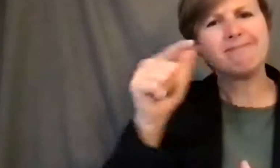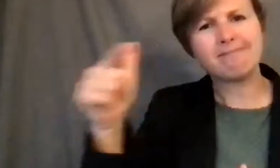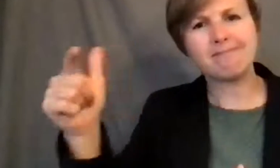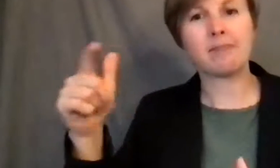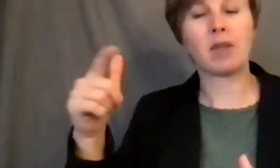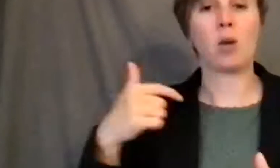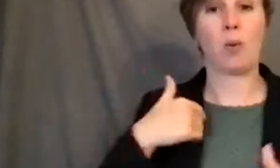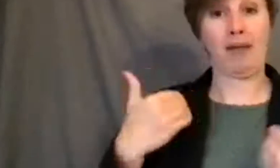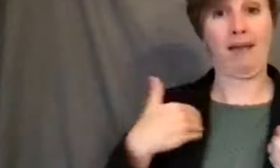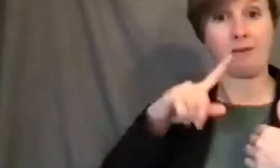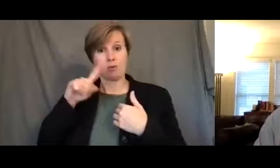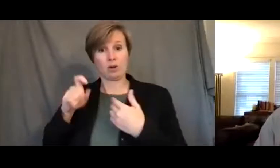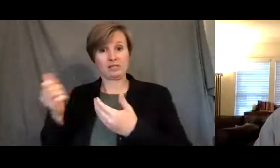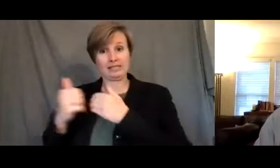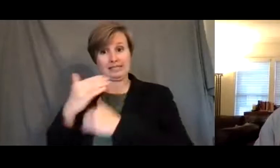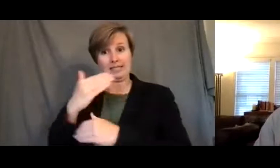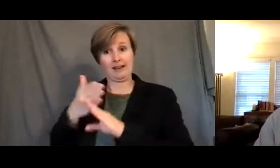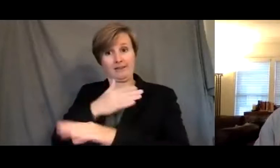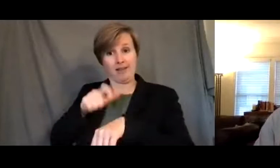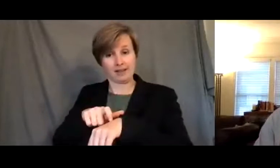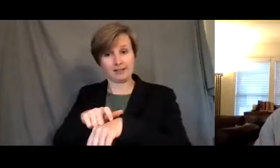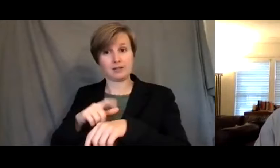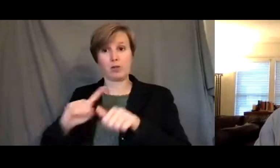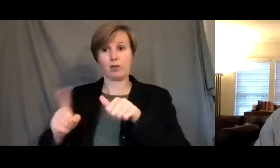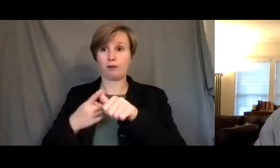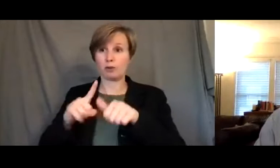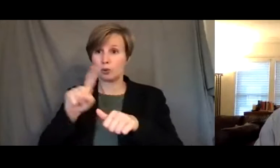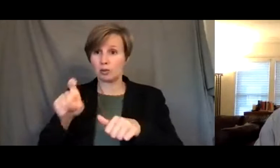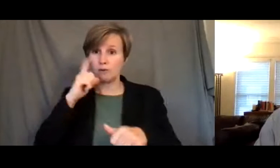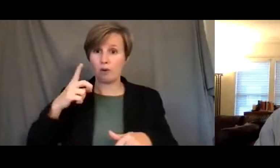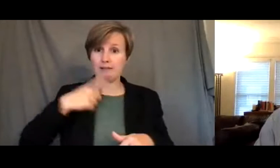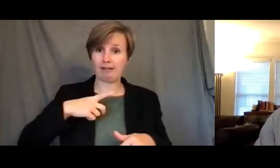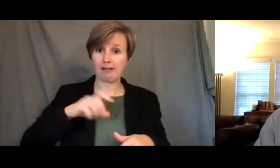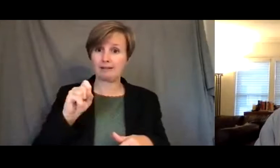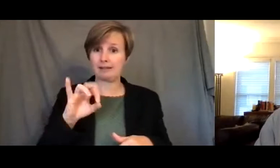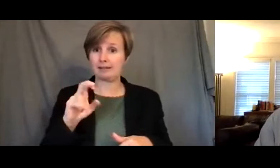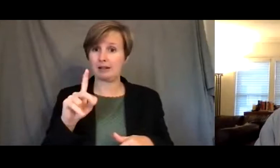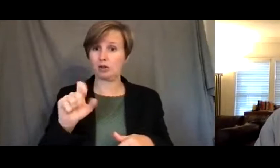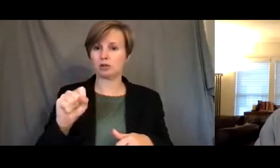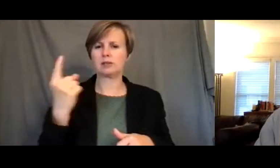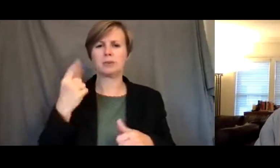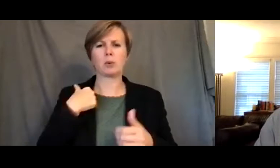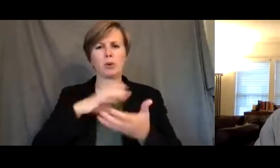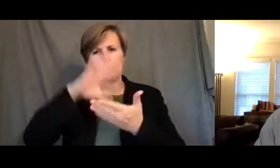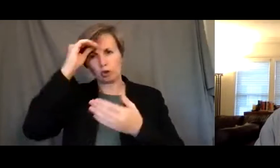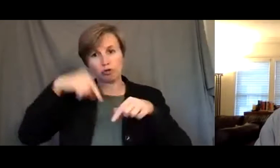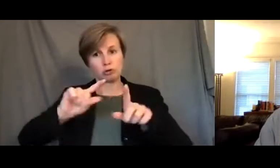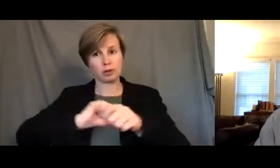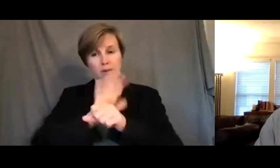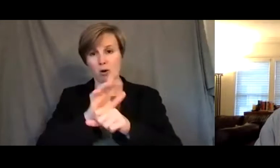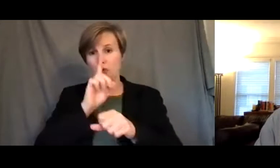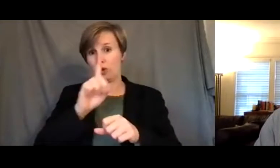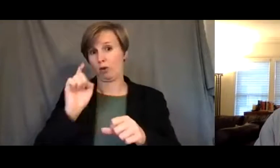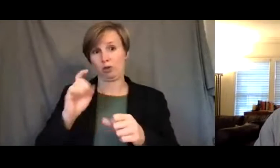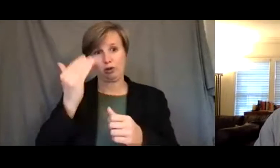advance. And this first question is going to be for Delegate Sickles, and we'll be asking about something we learned during the pandemic that really we should have